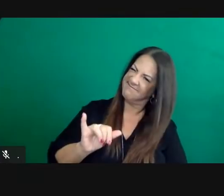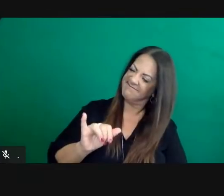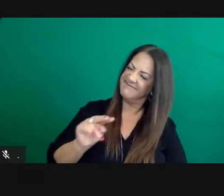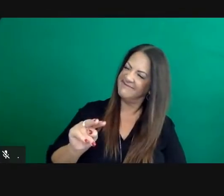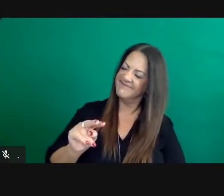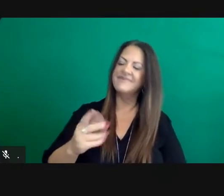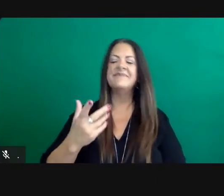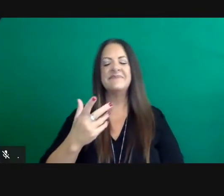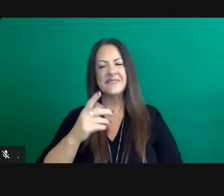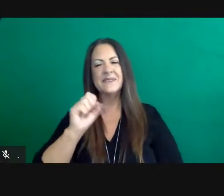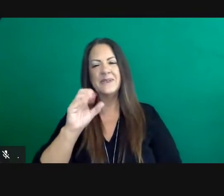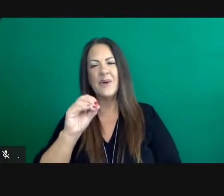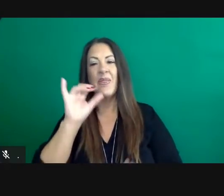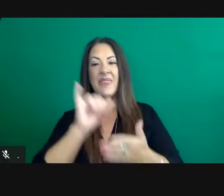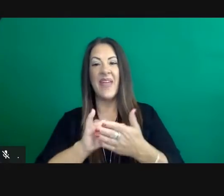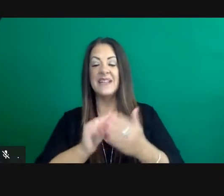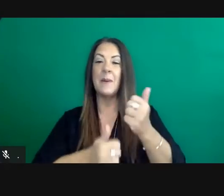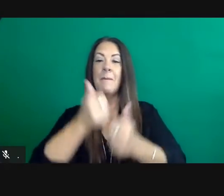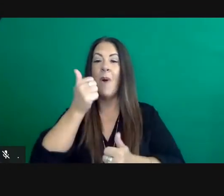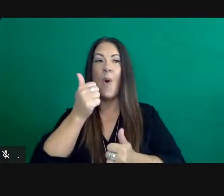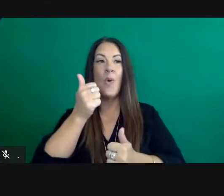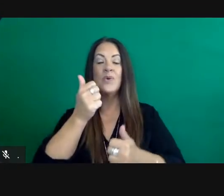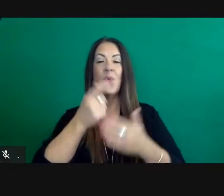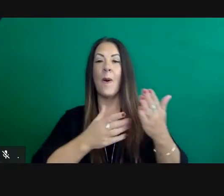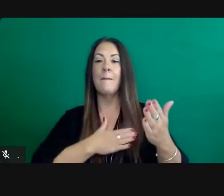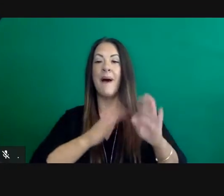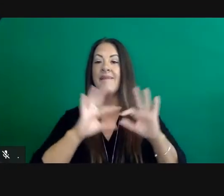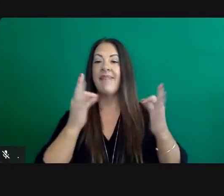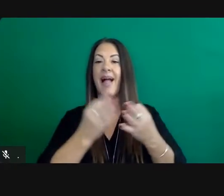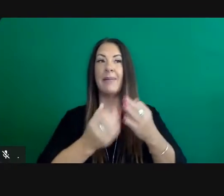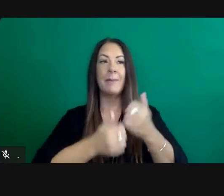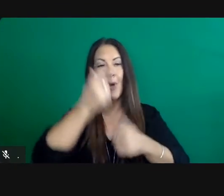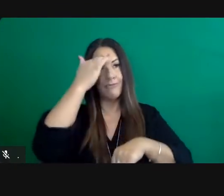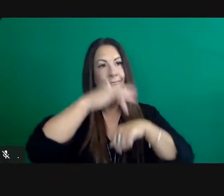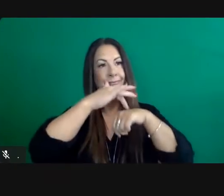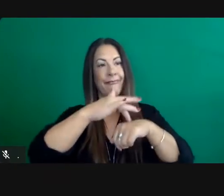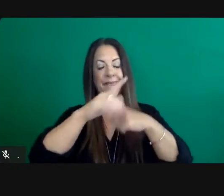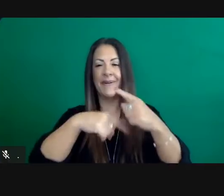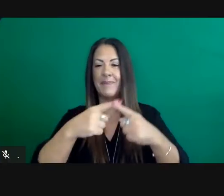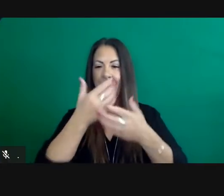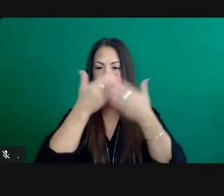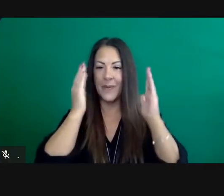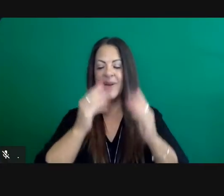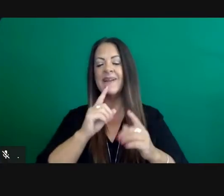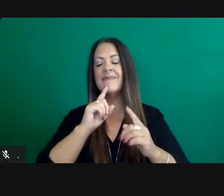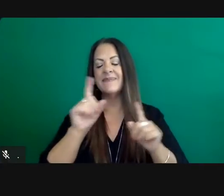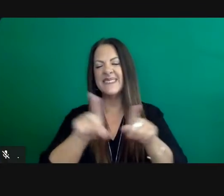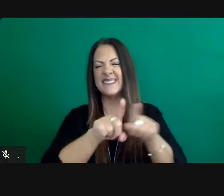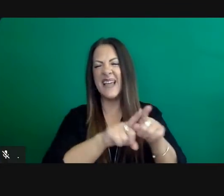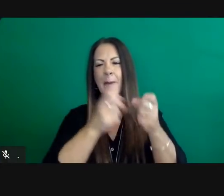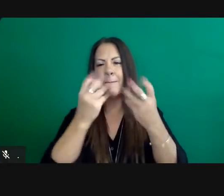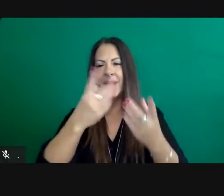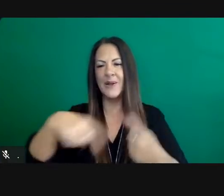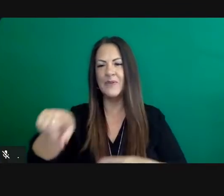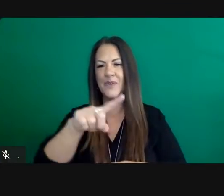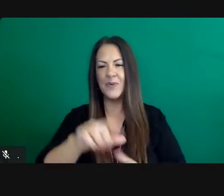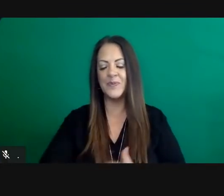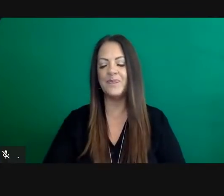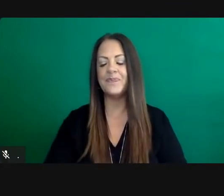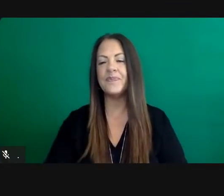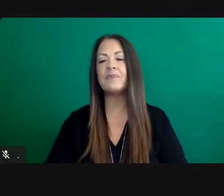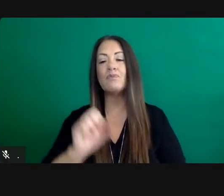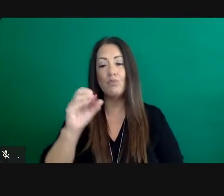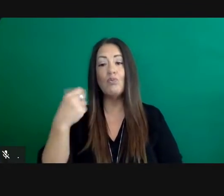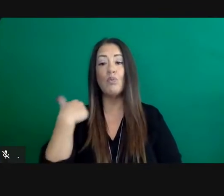top of mind in my household, and I think across California. So we wanted to today discuss